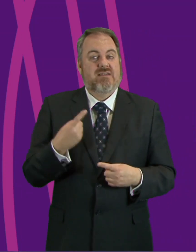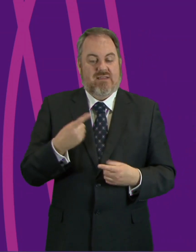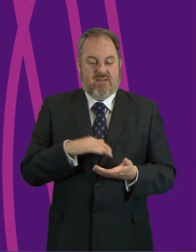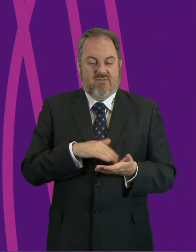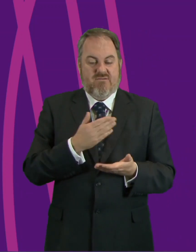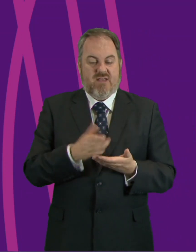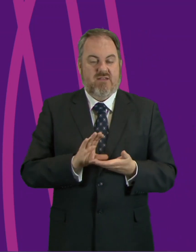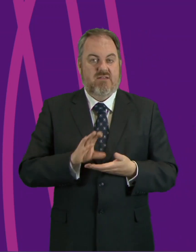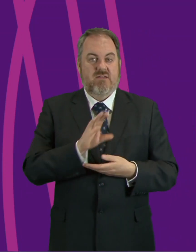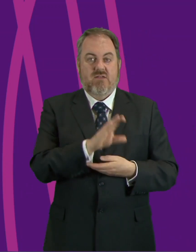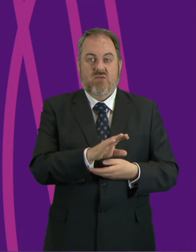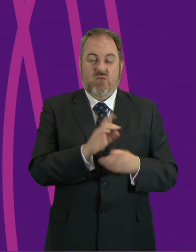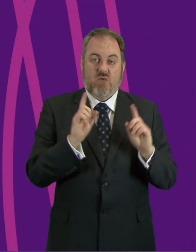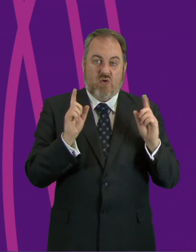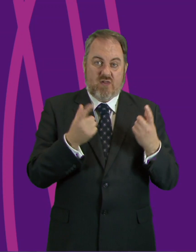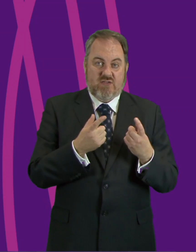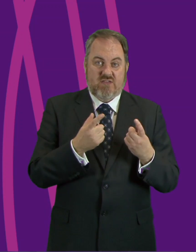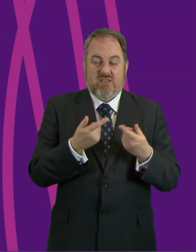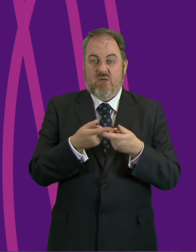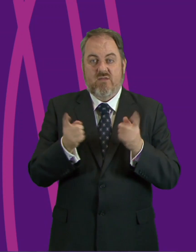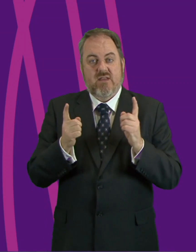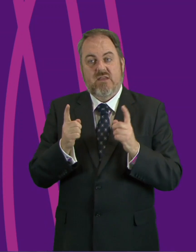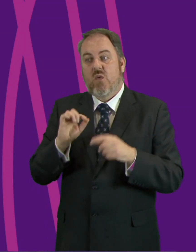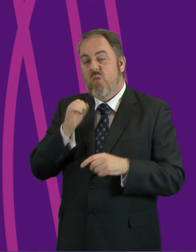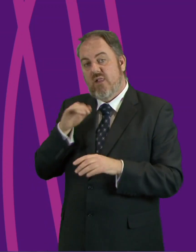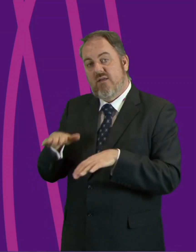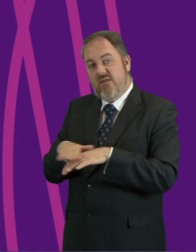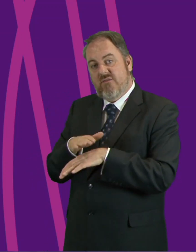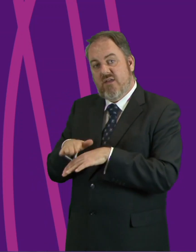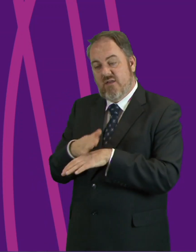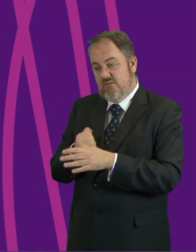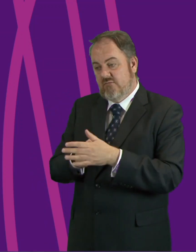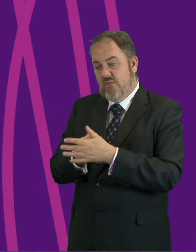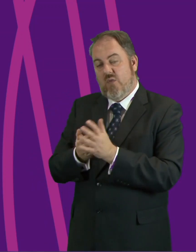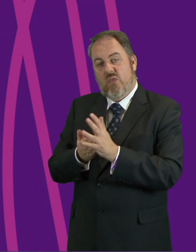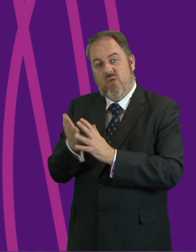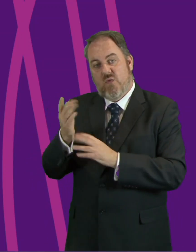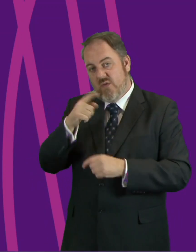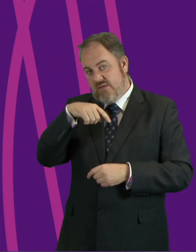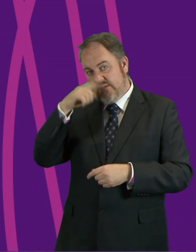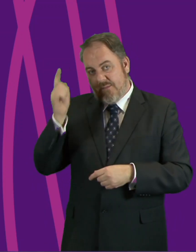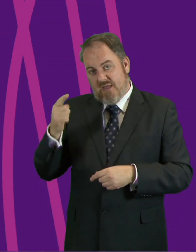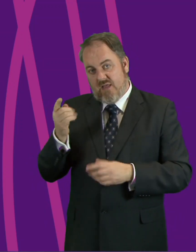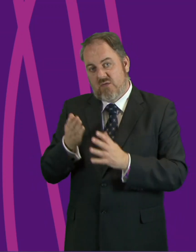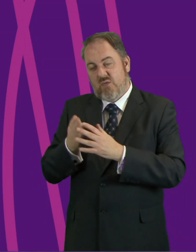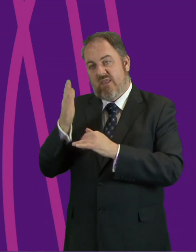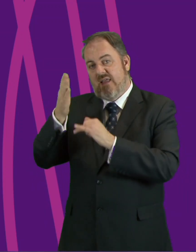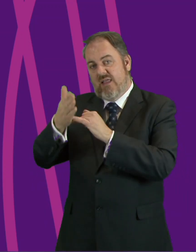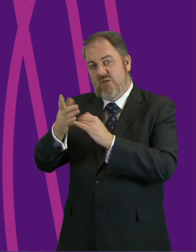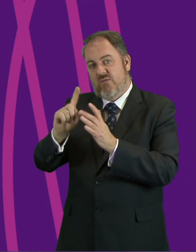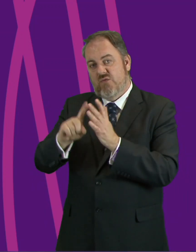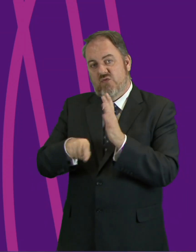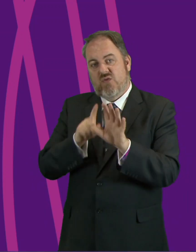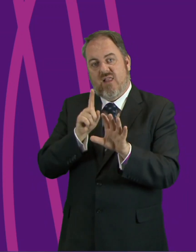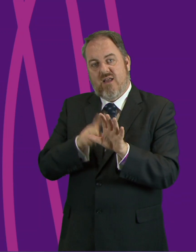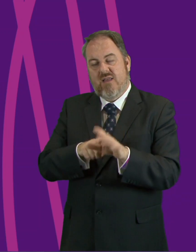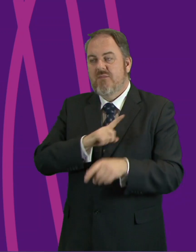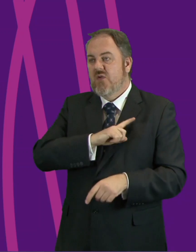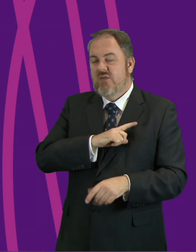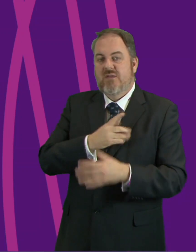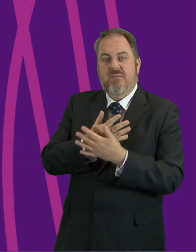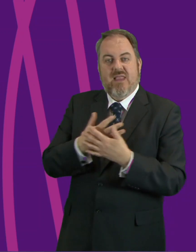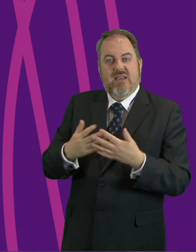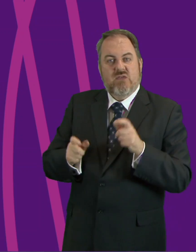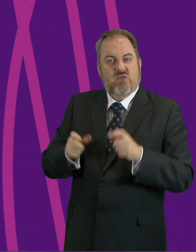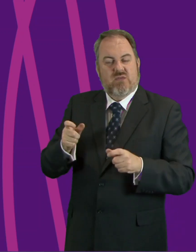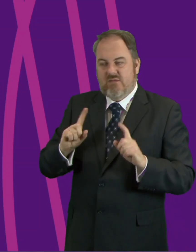and colleges can be used to support students over the summer up to the end of July in recognition of reduced employment options.